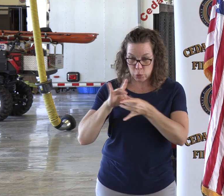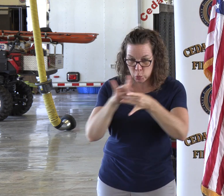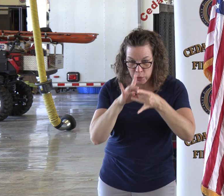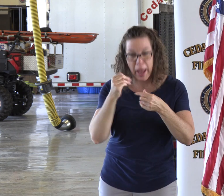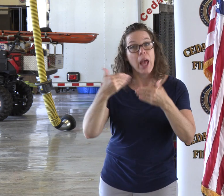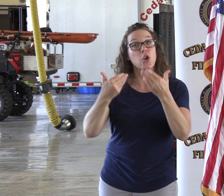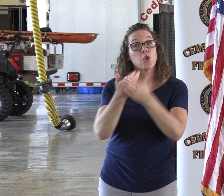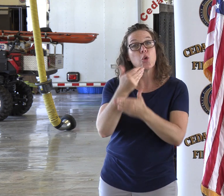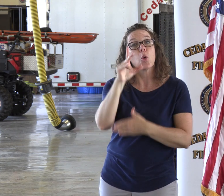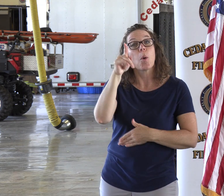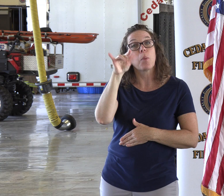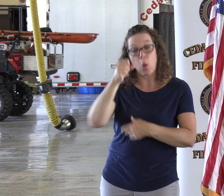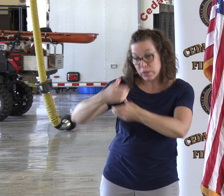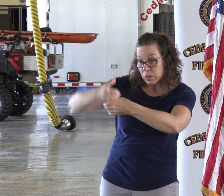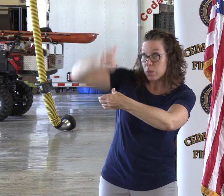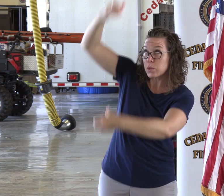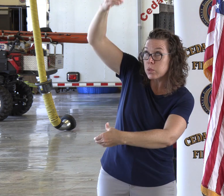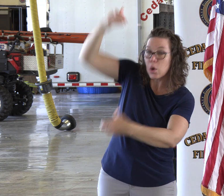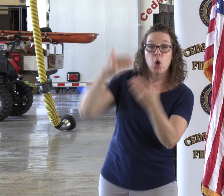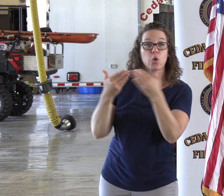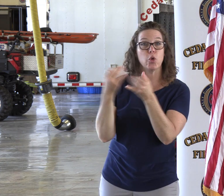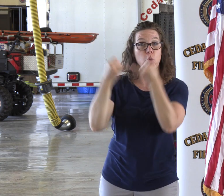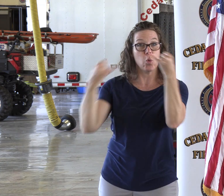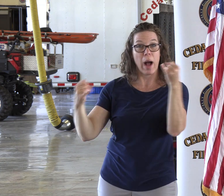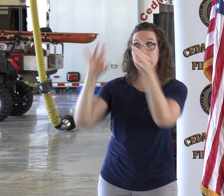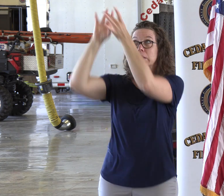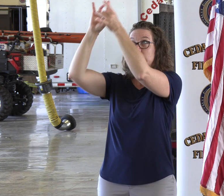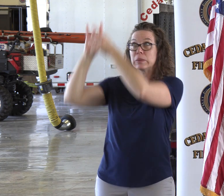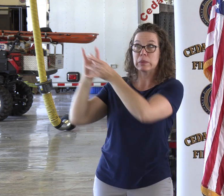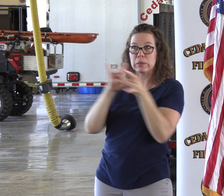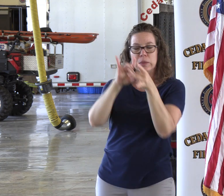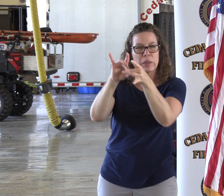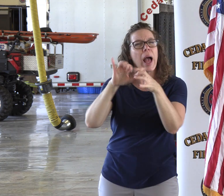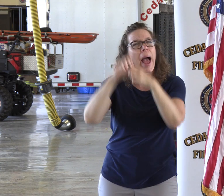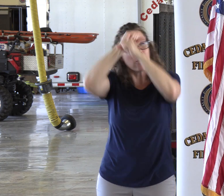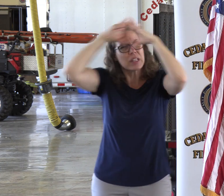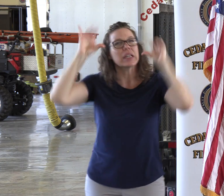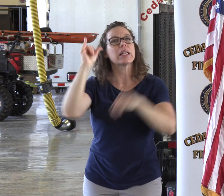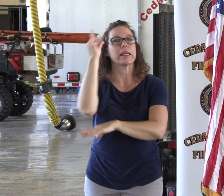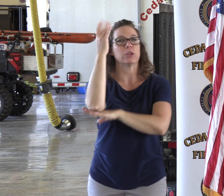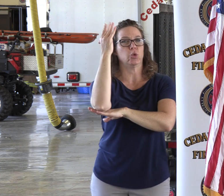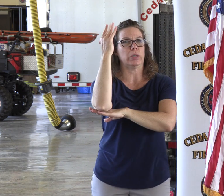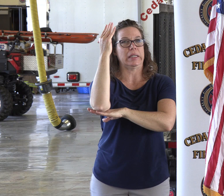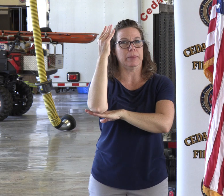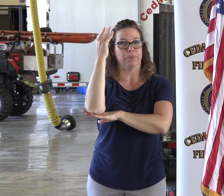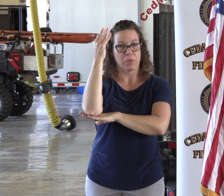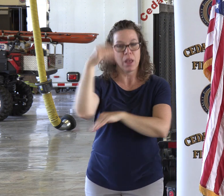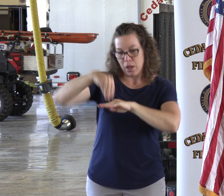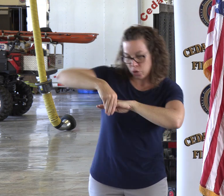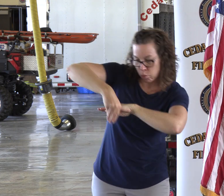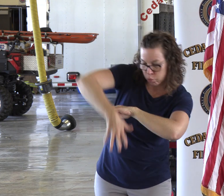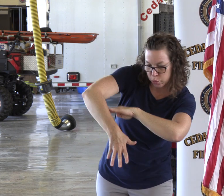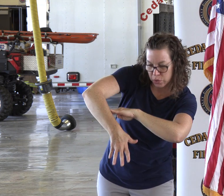new wiring. Way to think of our system is like a tree. The roots are the transmission lines. They feed